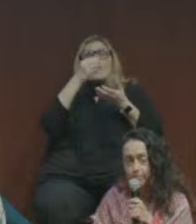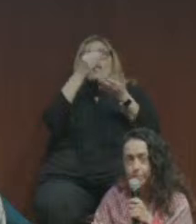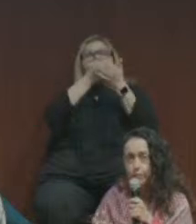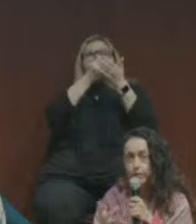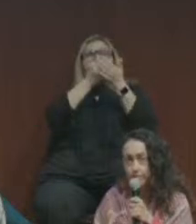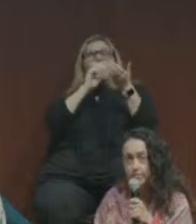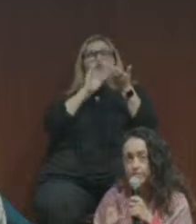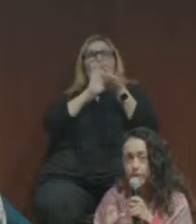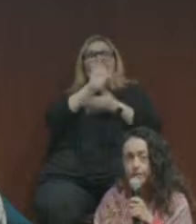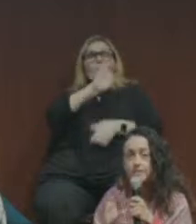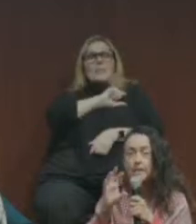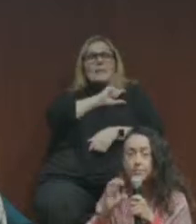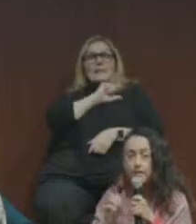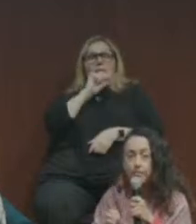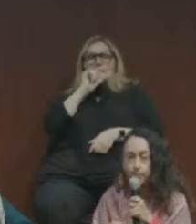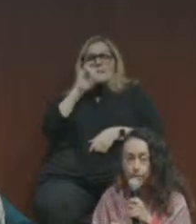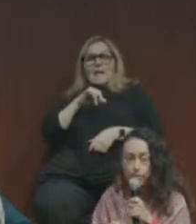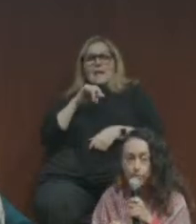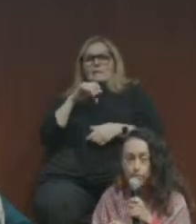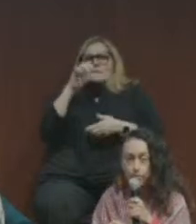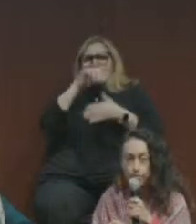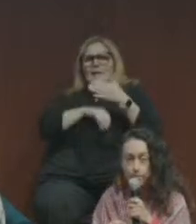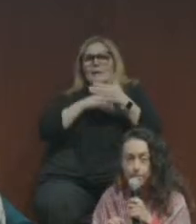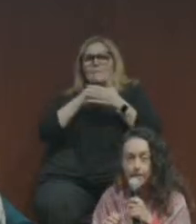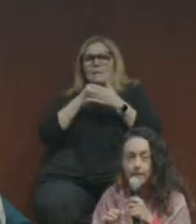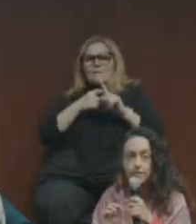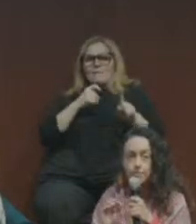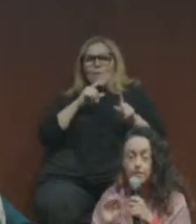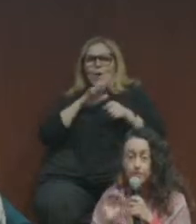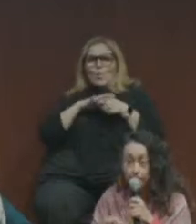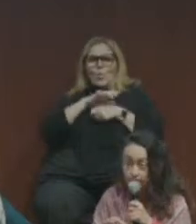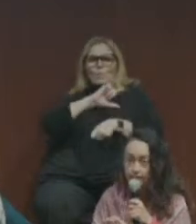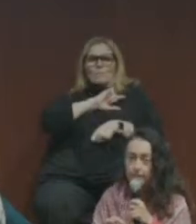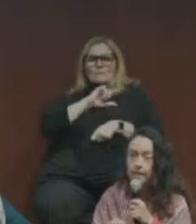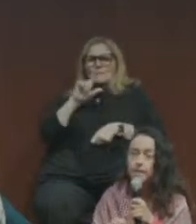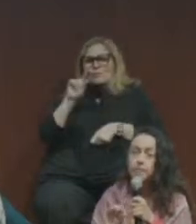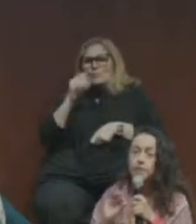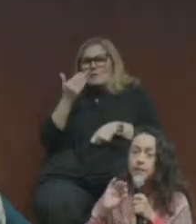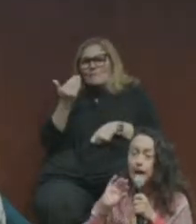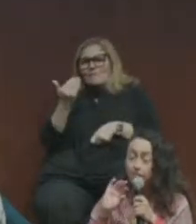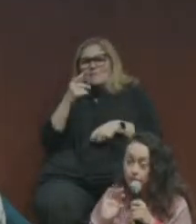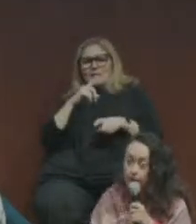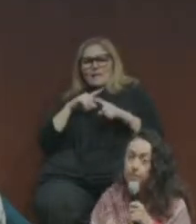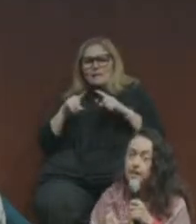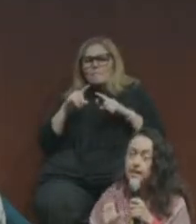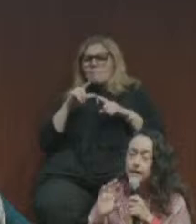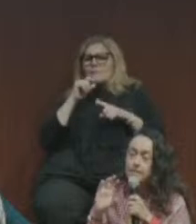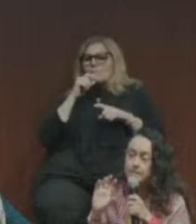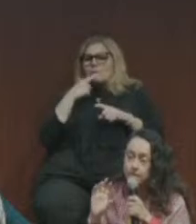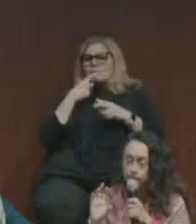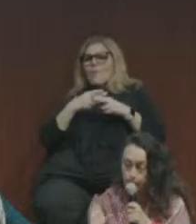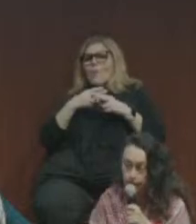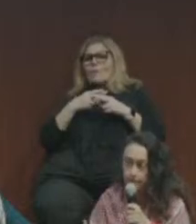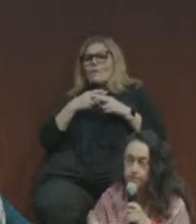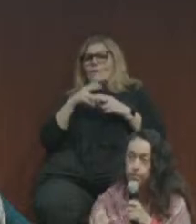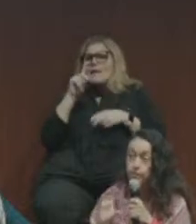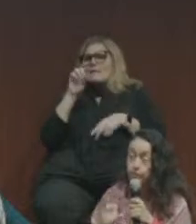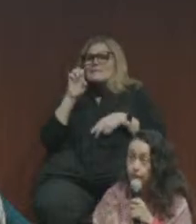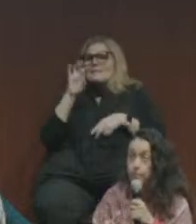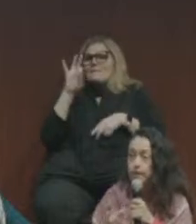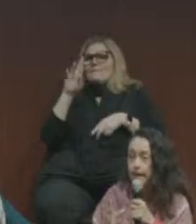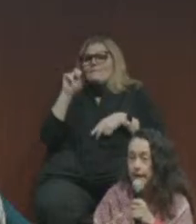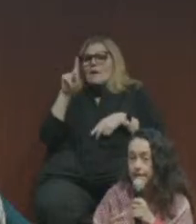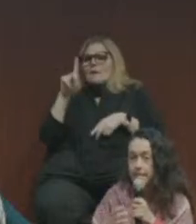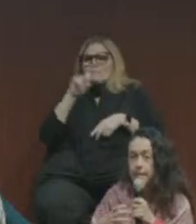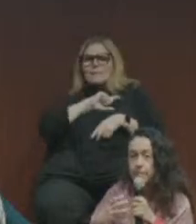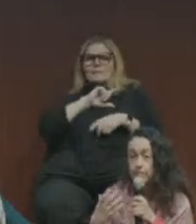we've started taking money from our local police in 2015, but not framing it as defund police, but